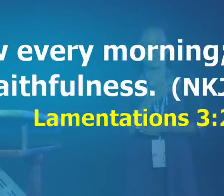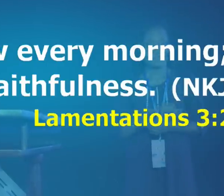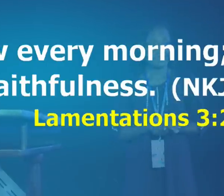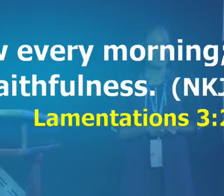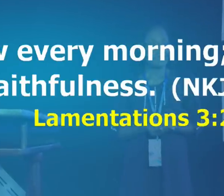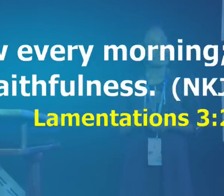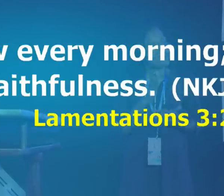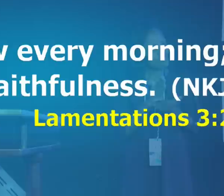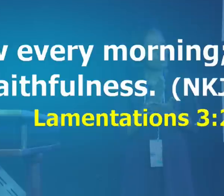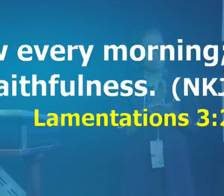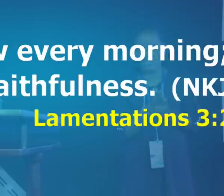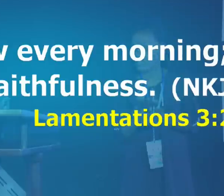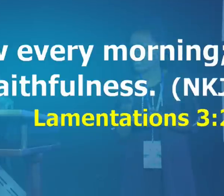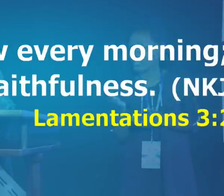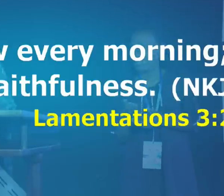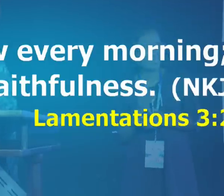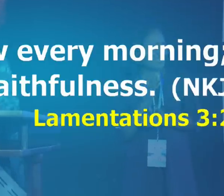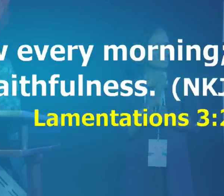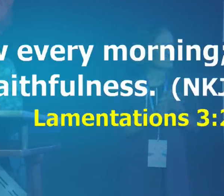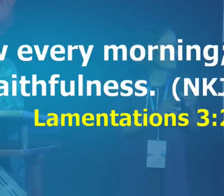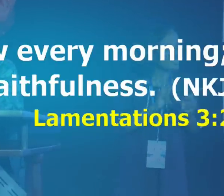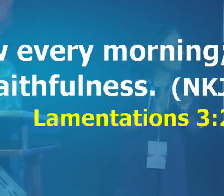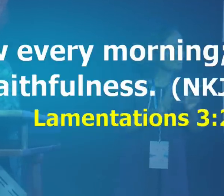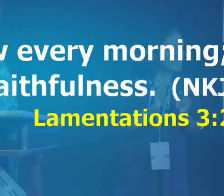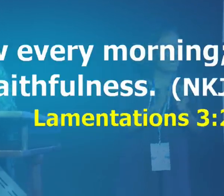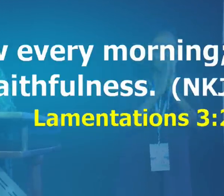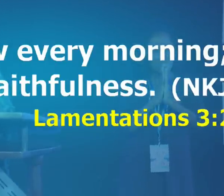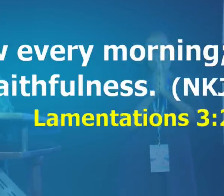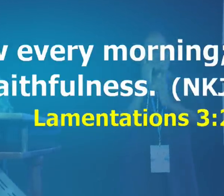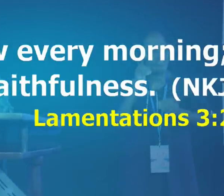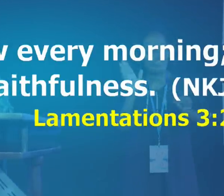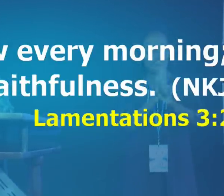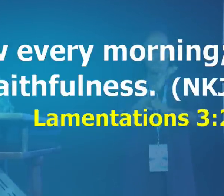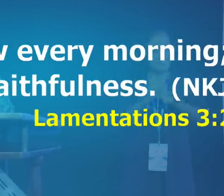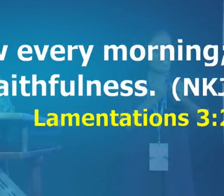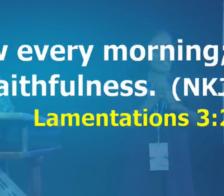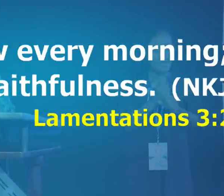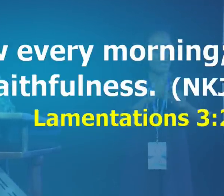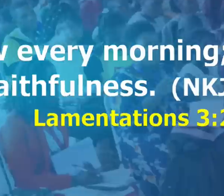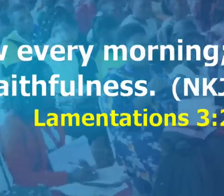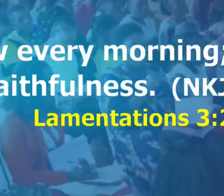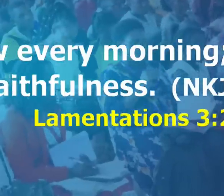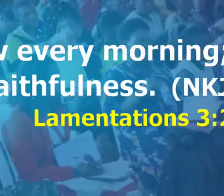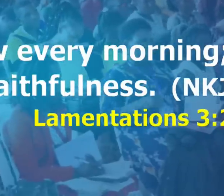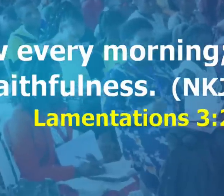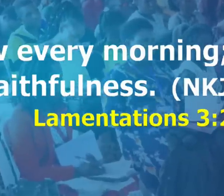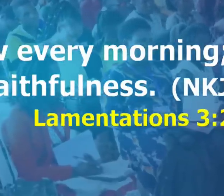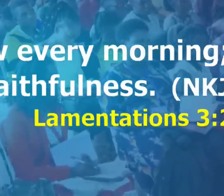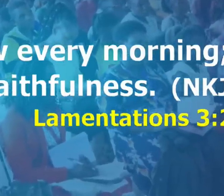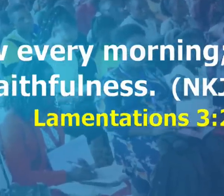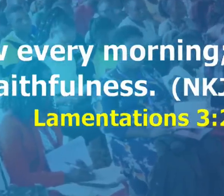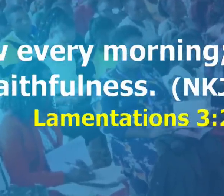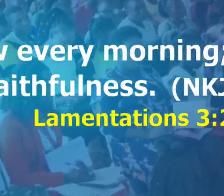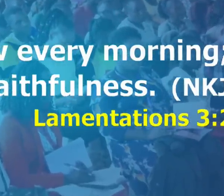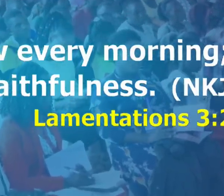Sigaana abasaba omwaka. I don't refute those that pray for the year. Naye kati nze nsabira lunaku. Kulunaku.